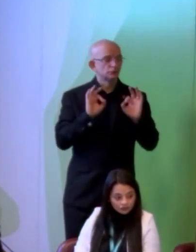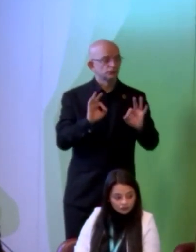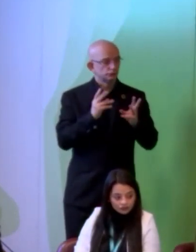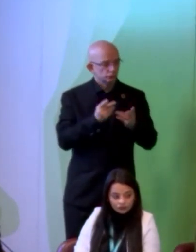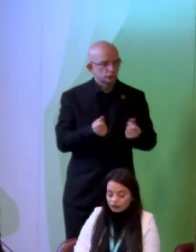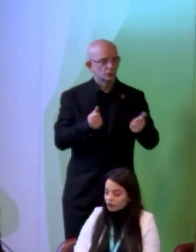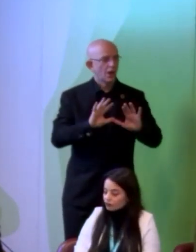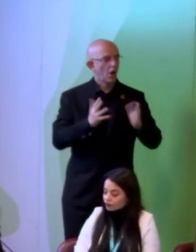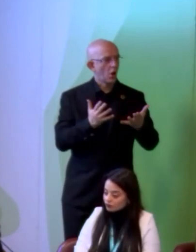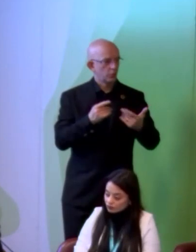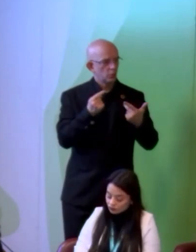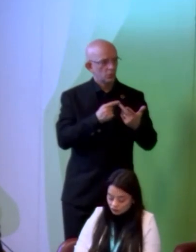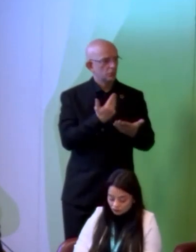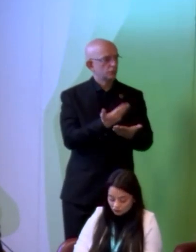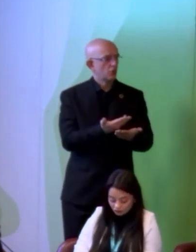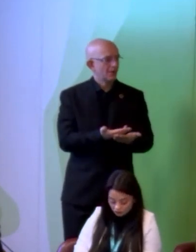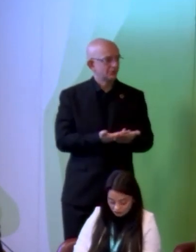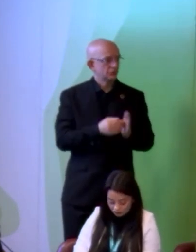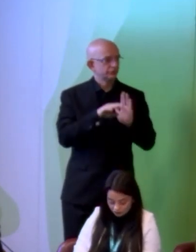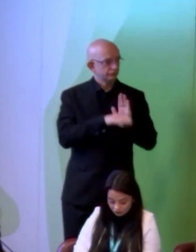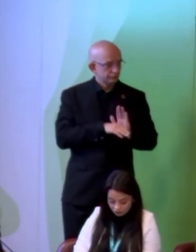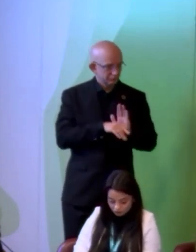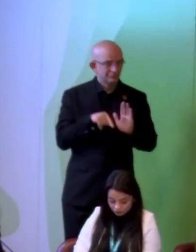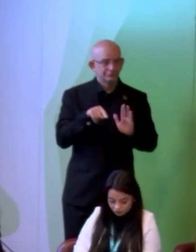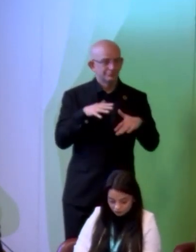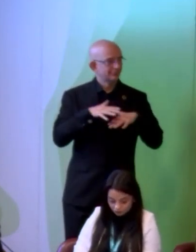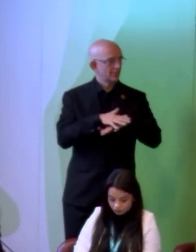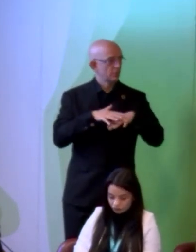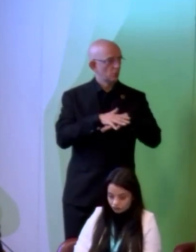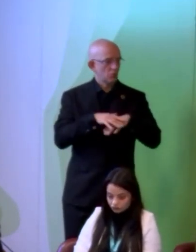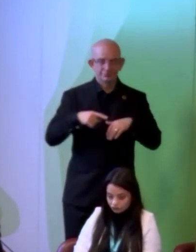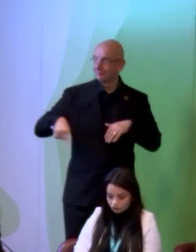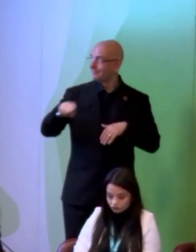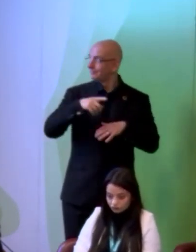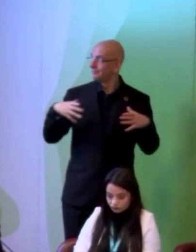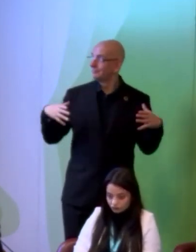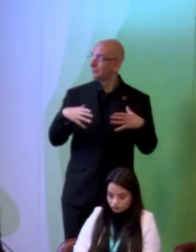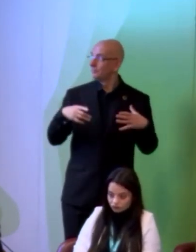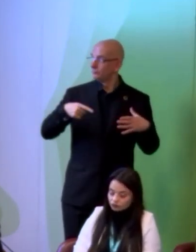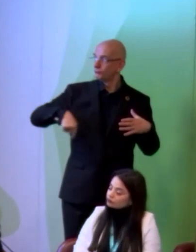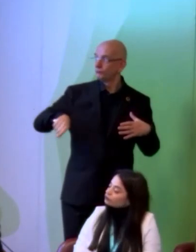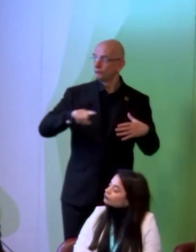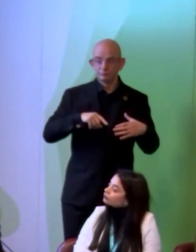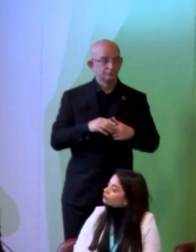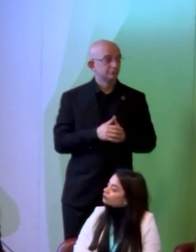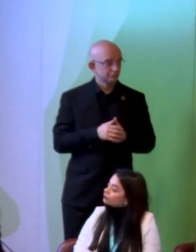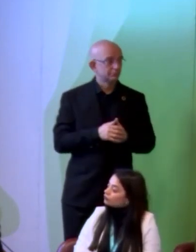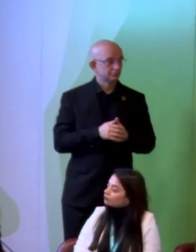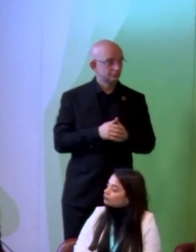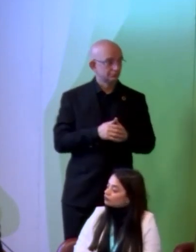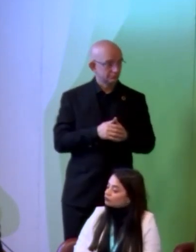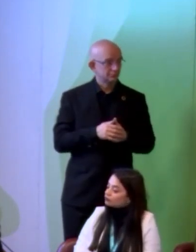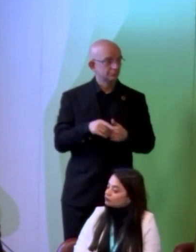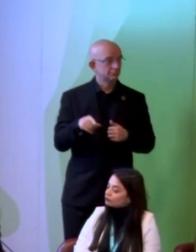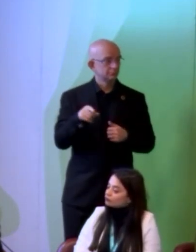provided by all the network, including IDA, IDDC, and GCE, with